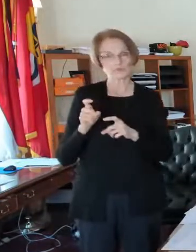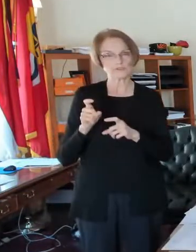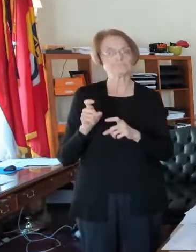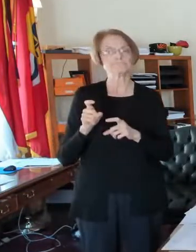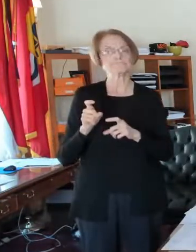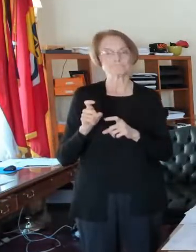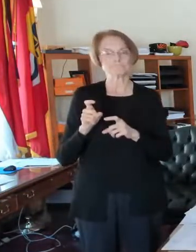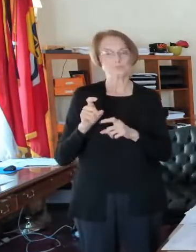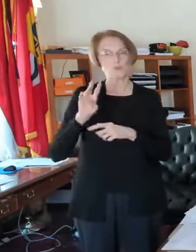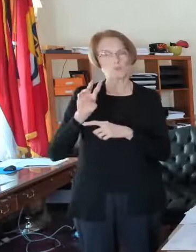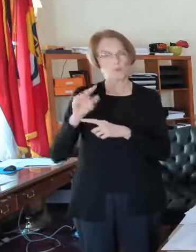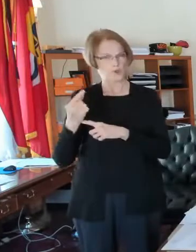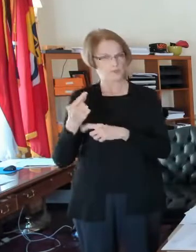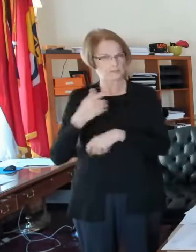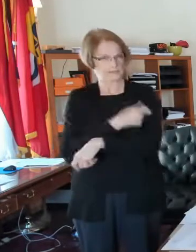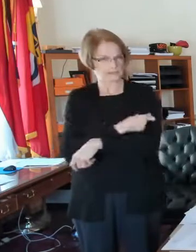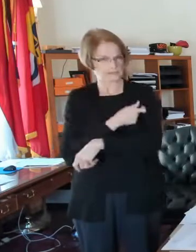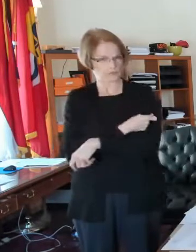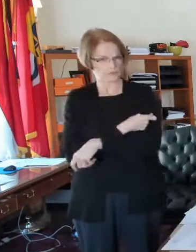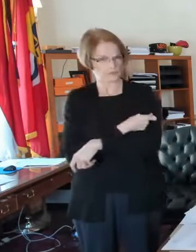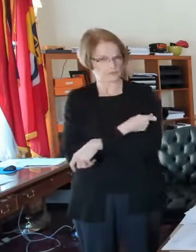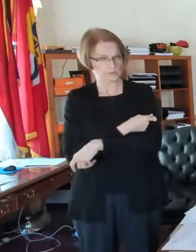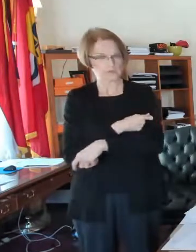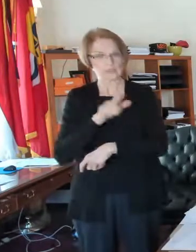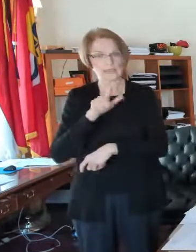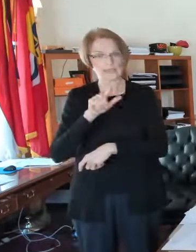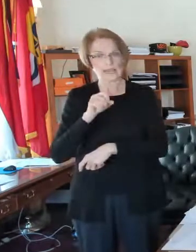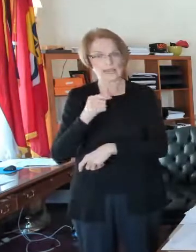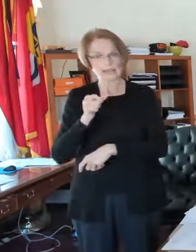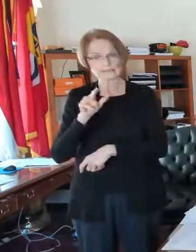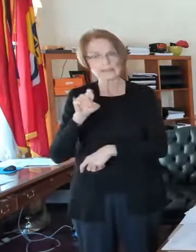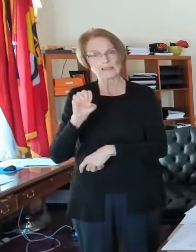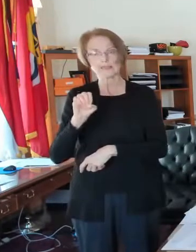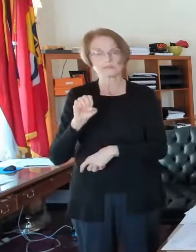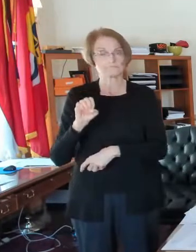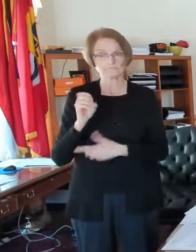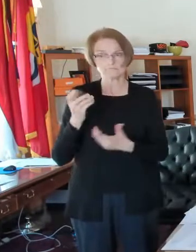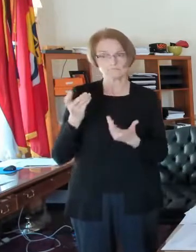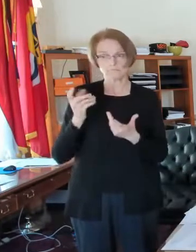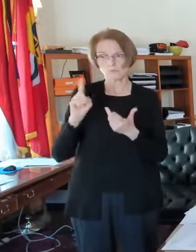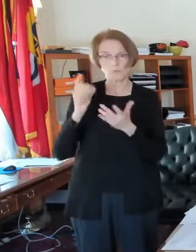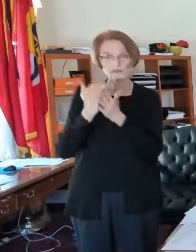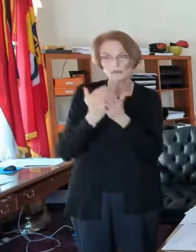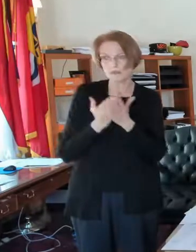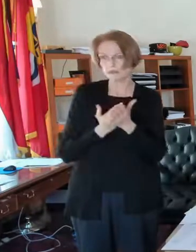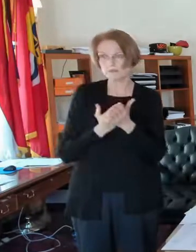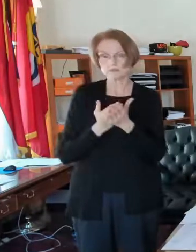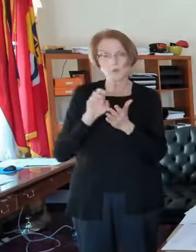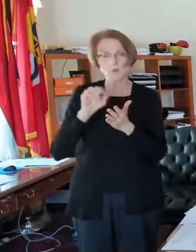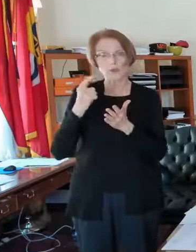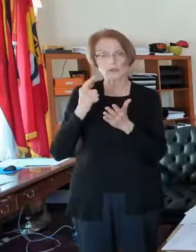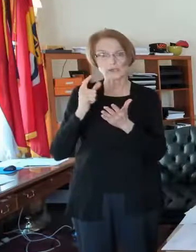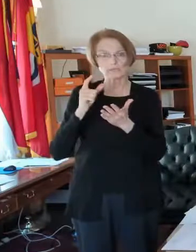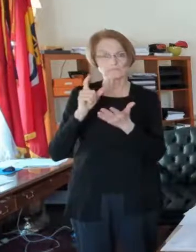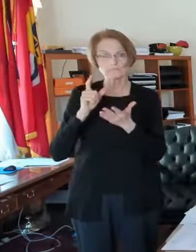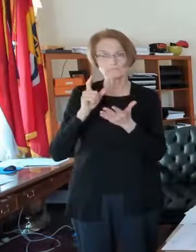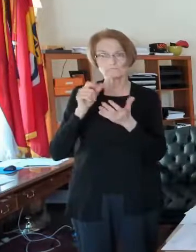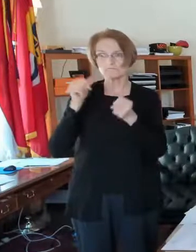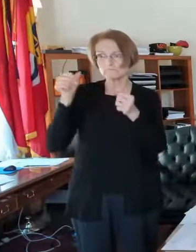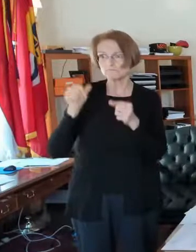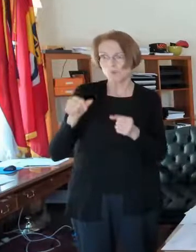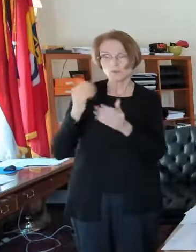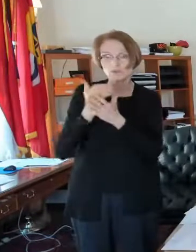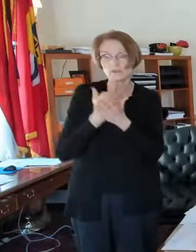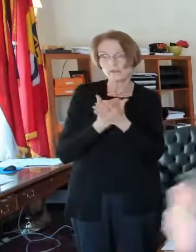the Walgreens vaccination. Leslie has a question about, is there a list? Did Walgreens publish a list? And when signups